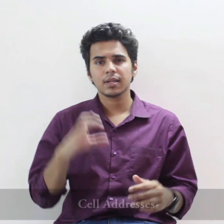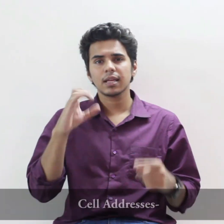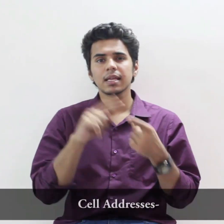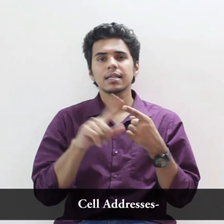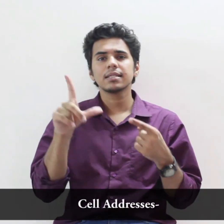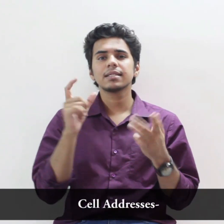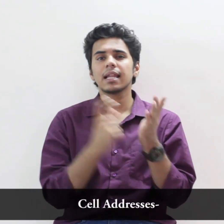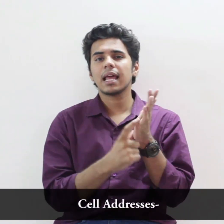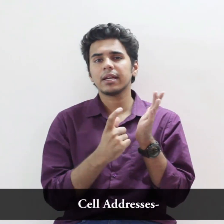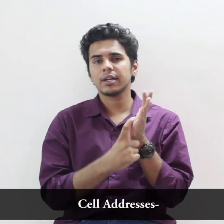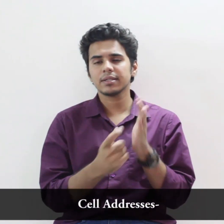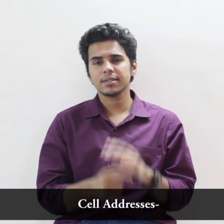Cell addresses.